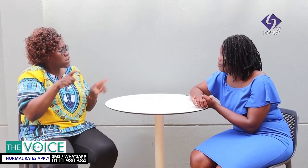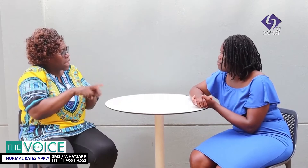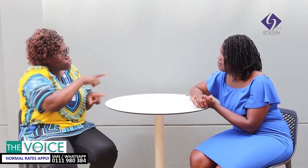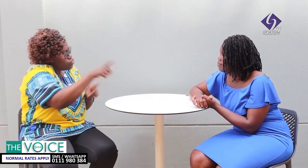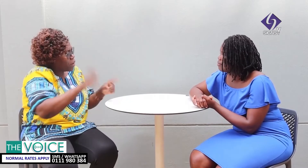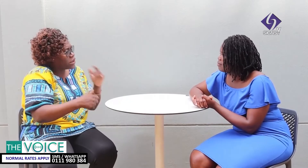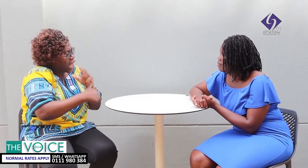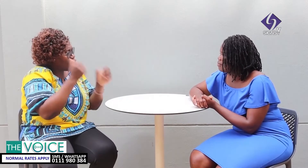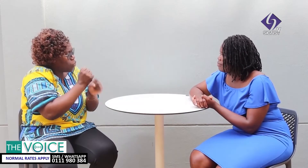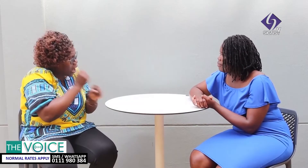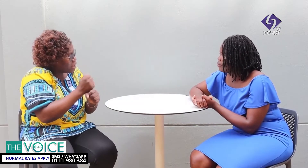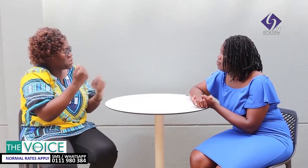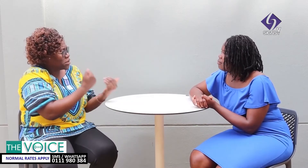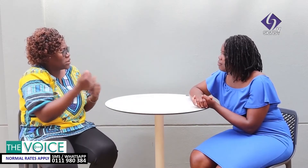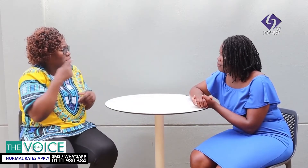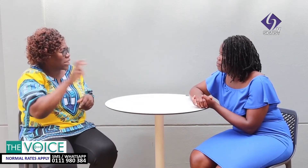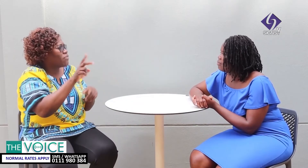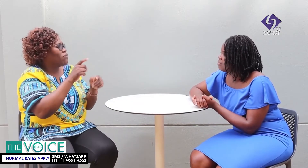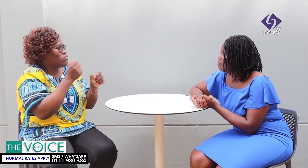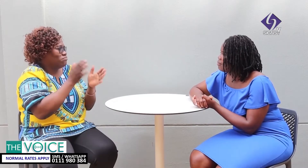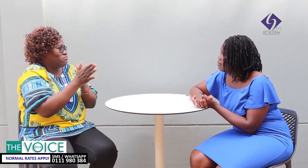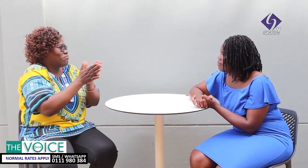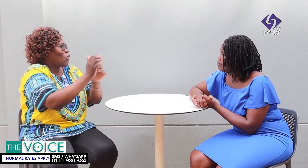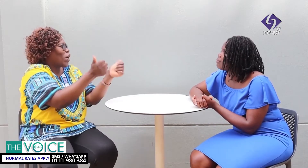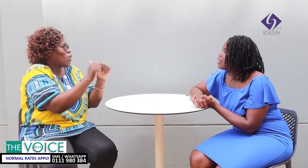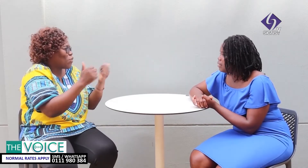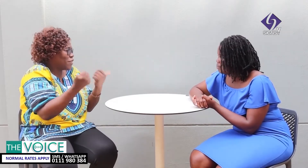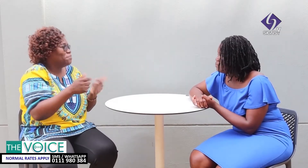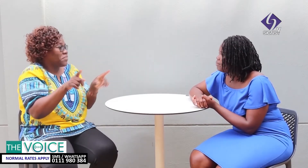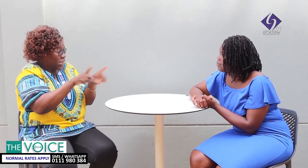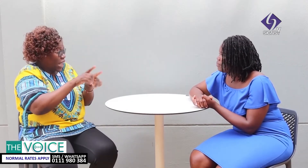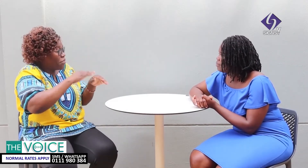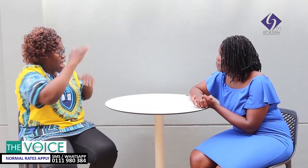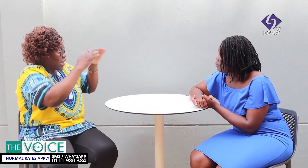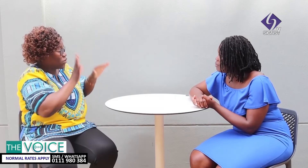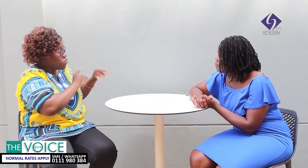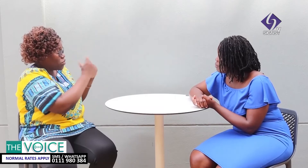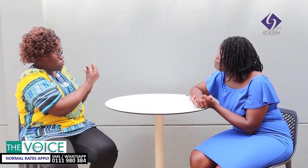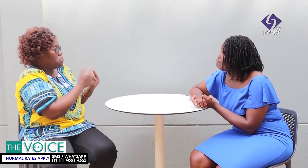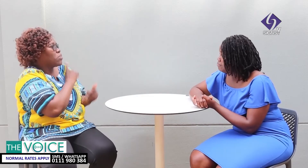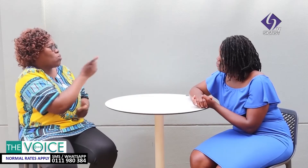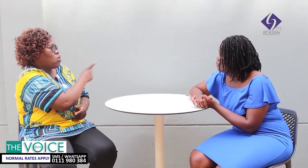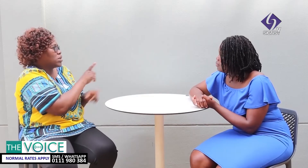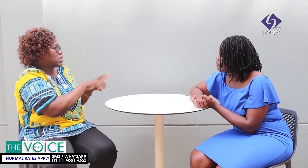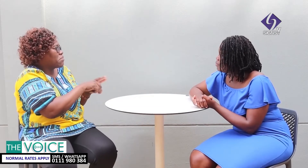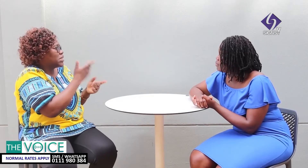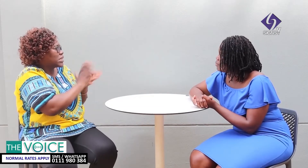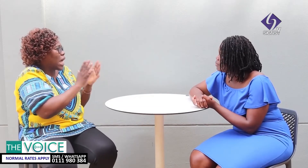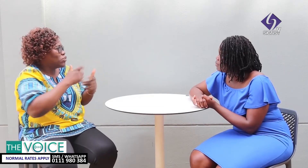to make sure they don't only rely on their parents, but they have people who are role models. And